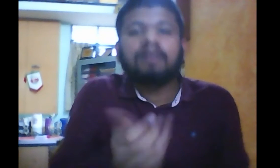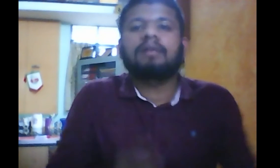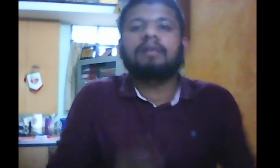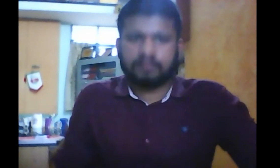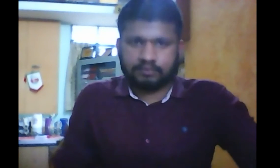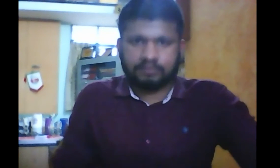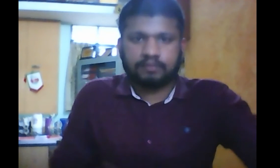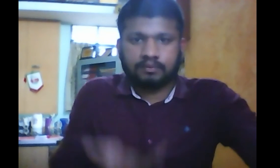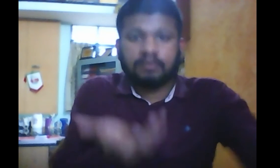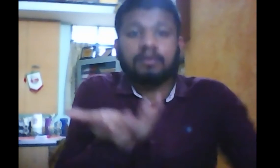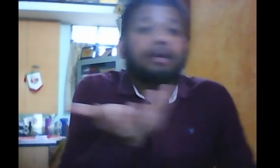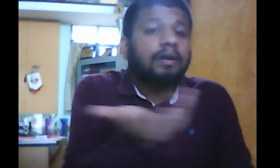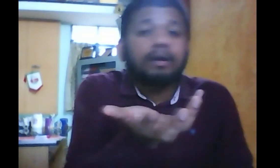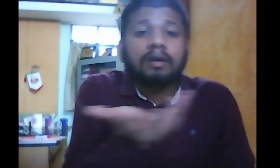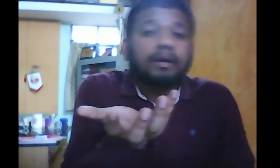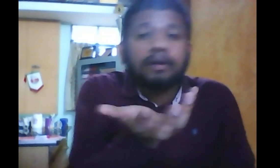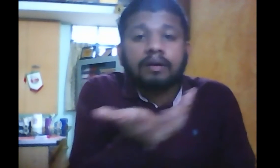your head. Left, right.